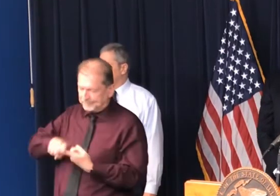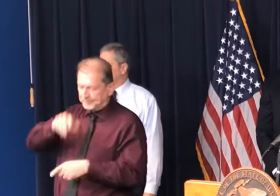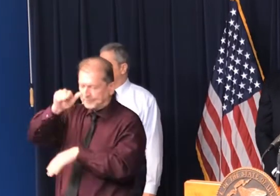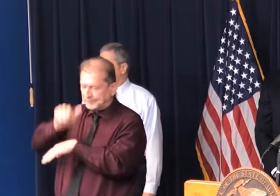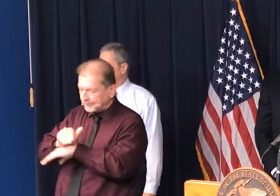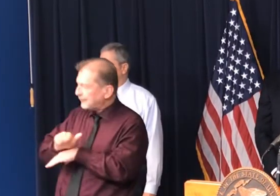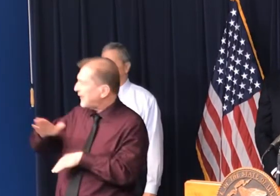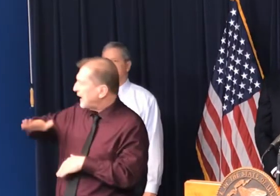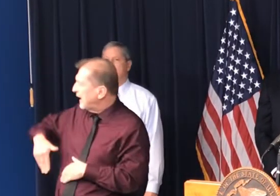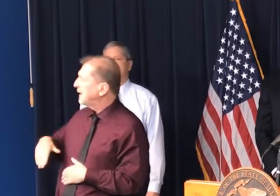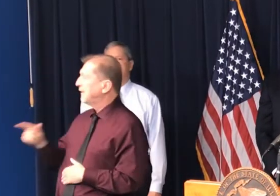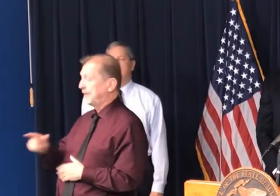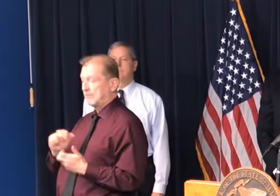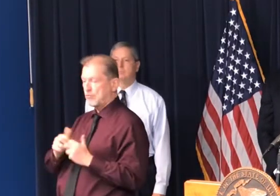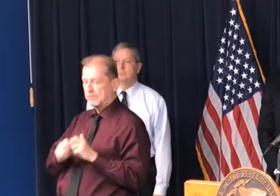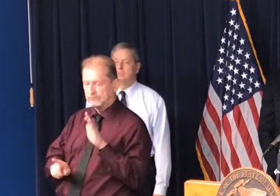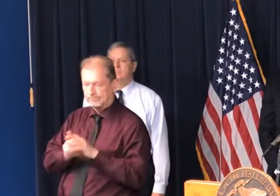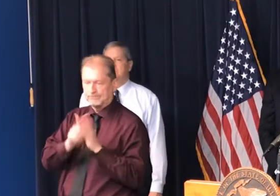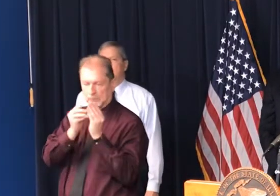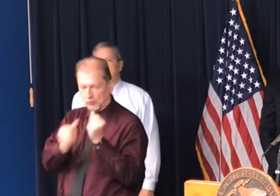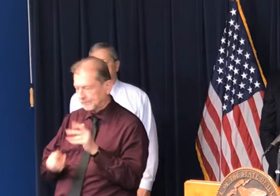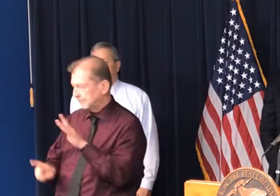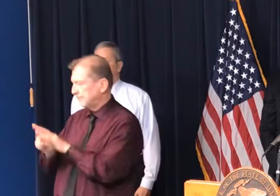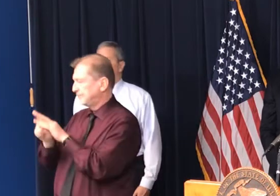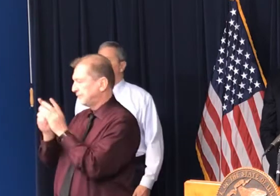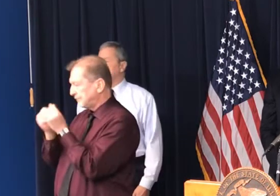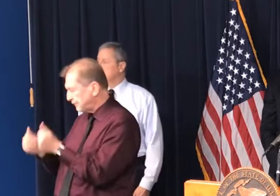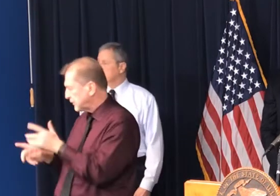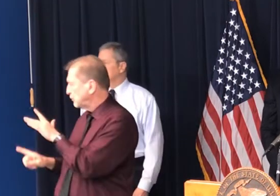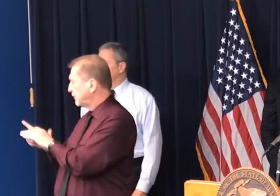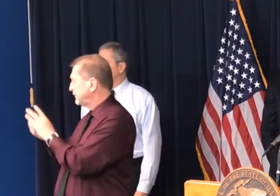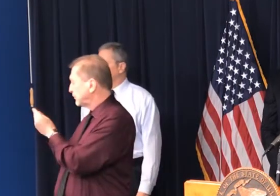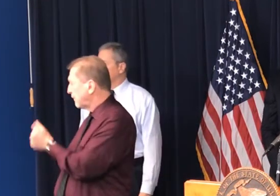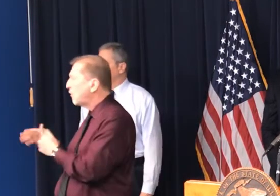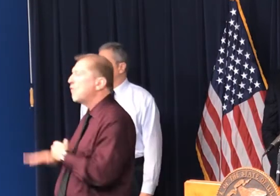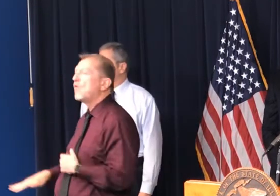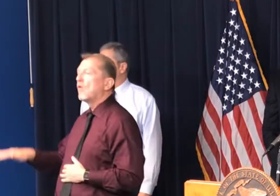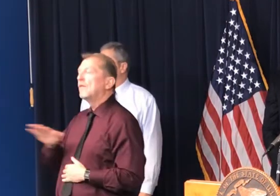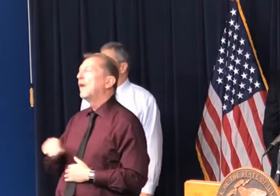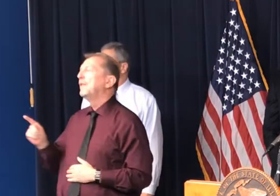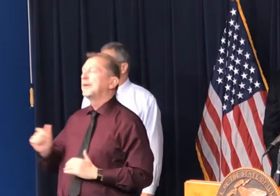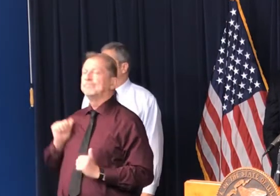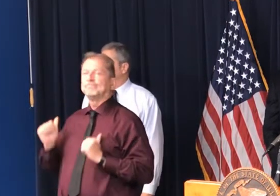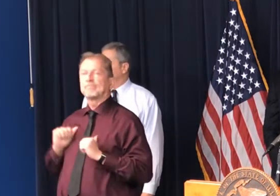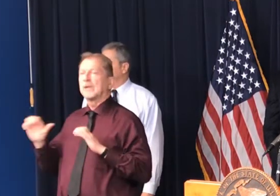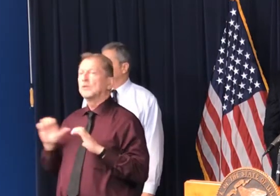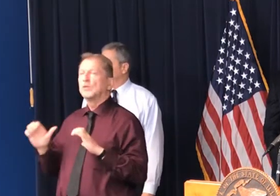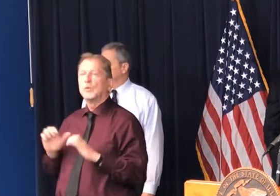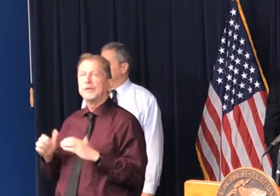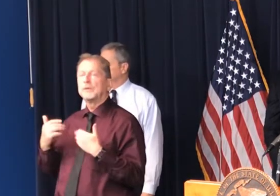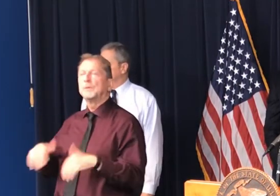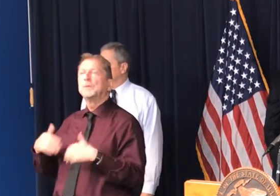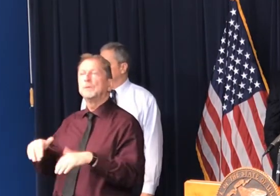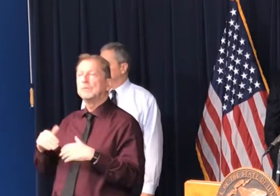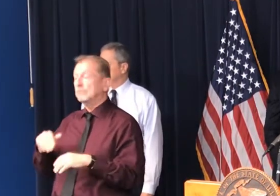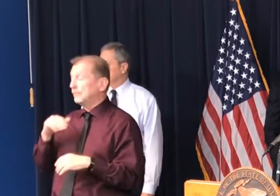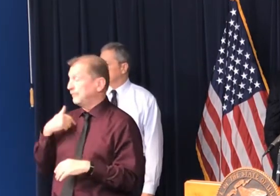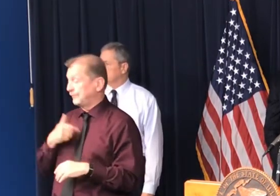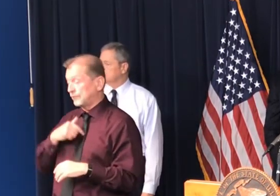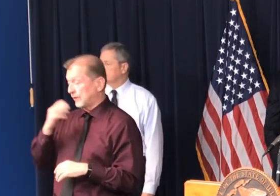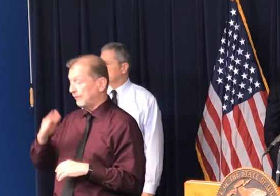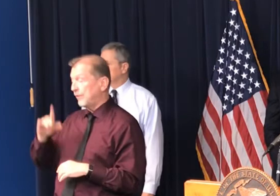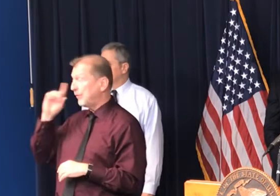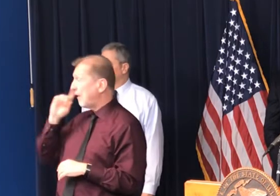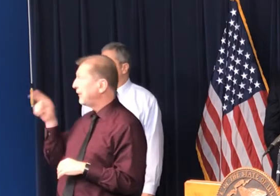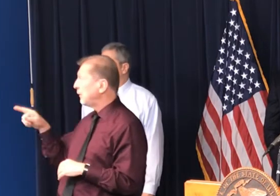night. They're solving problems for people all across the state and giving of themselves in ways that I don't think anybody imagined that they would